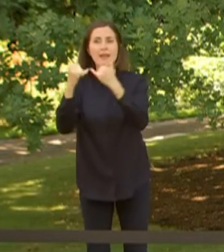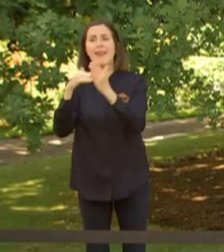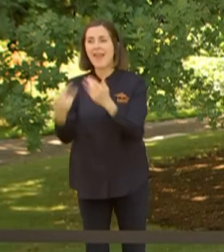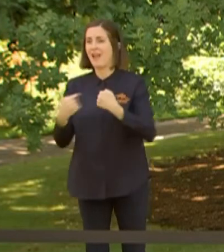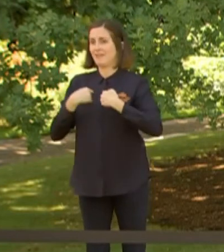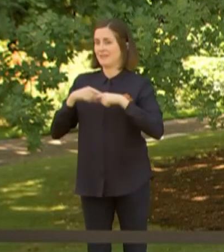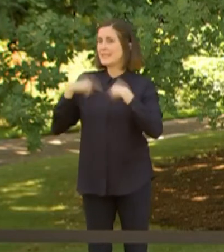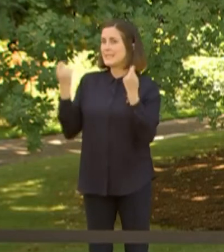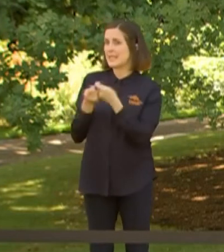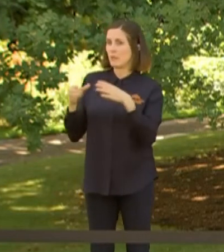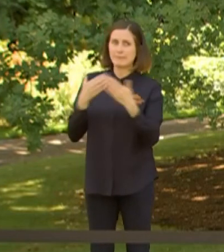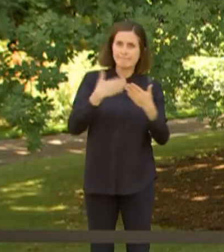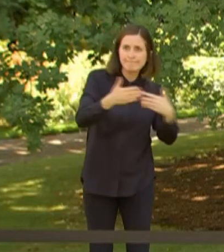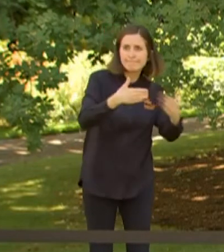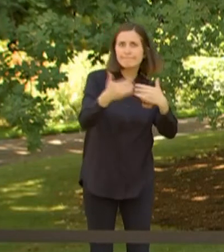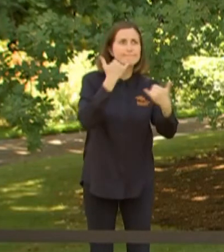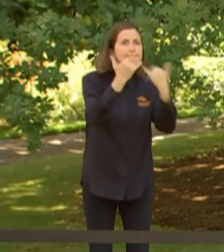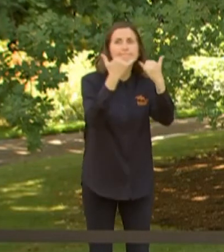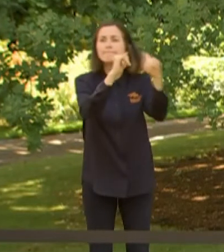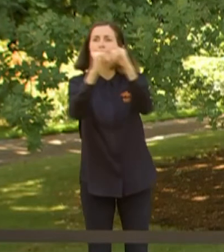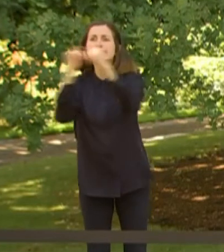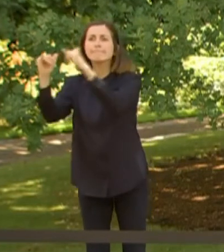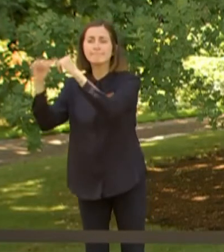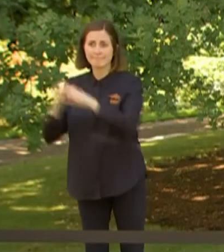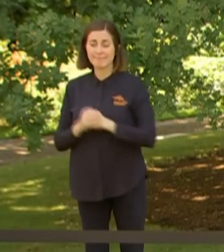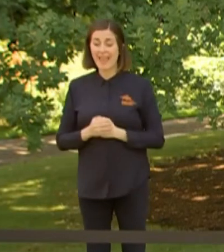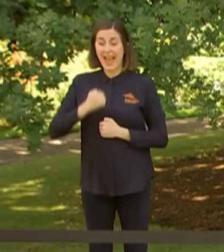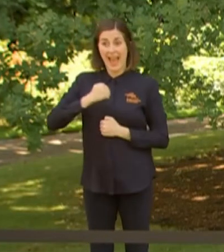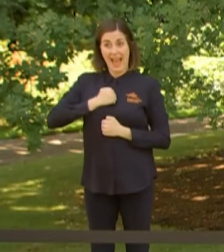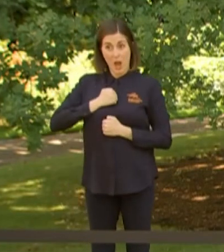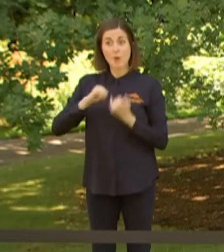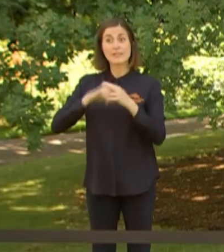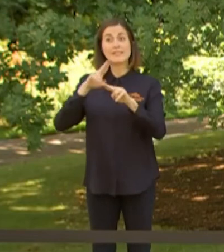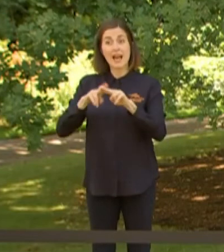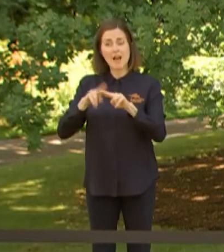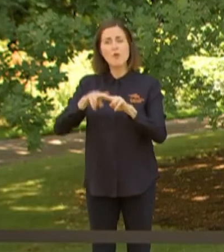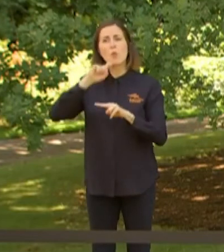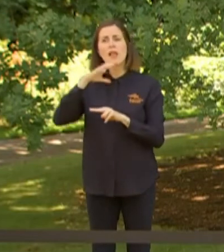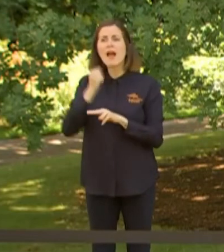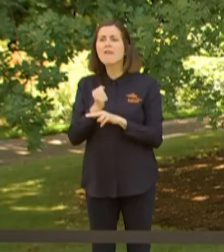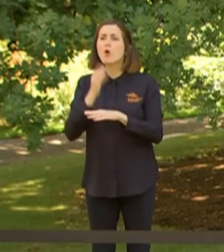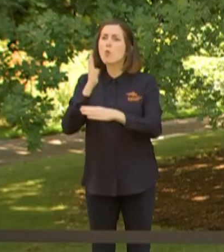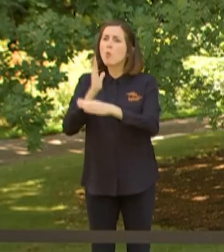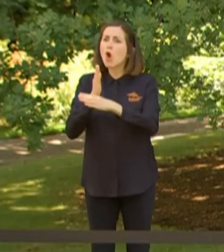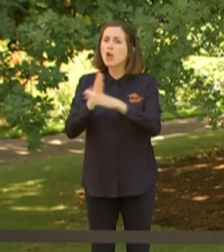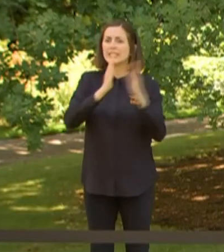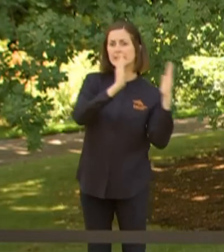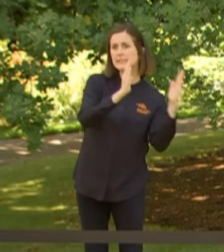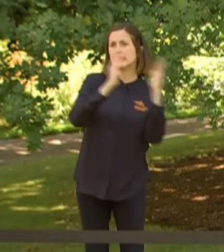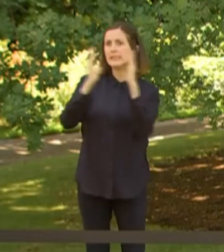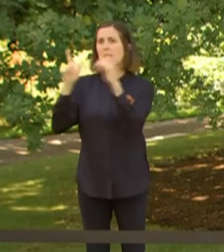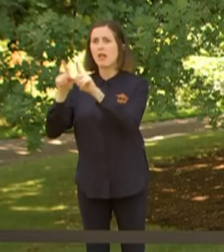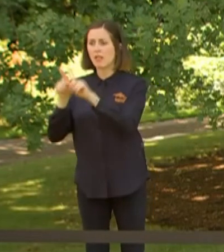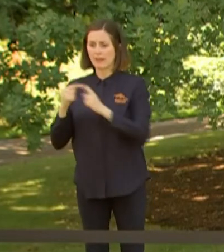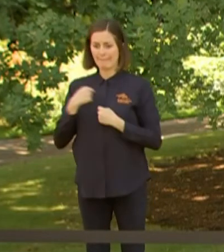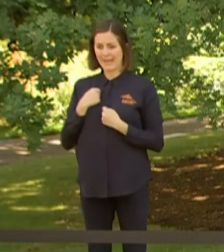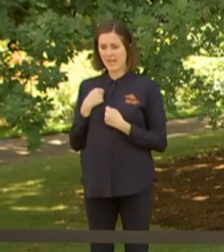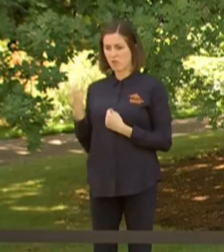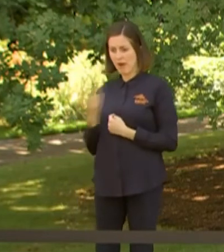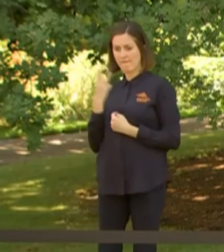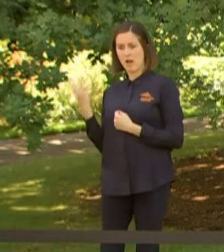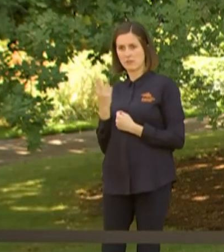tracing. Each of our staff will be working in work bubbles, so they will have limited contact with limited numbers of staff. So if